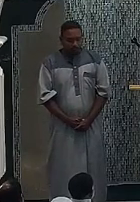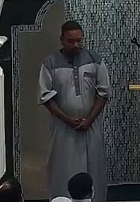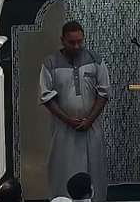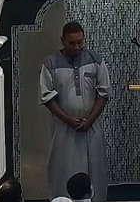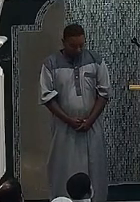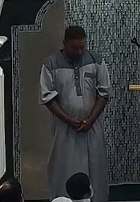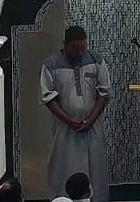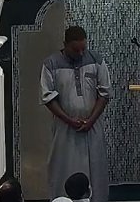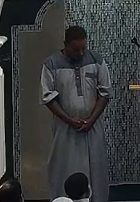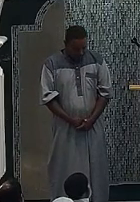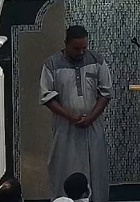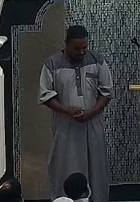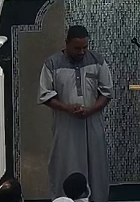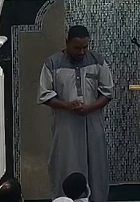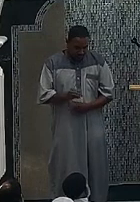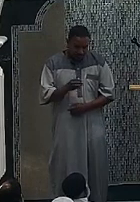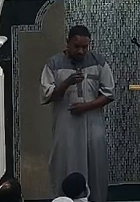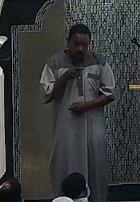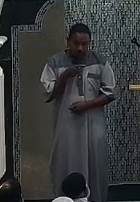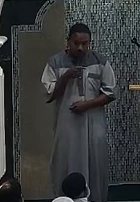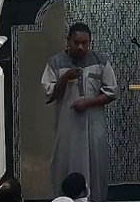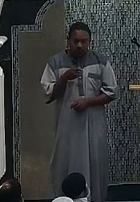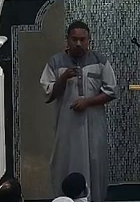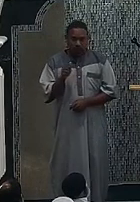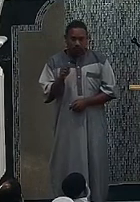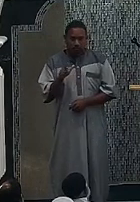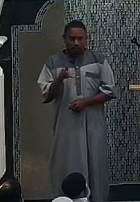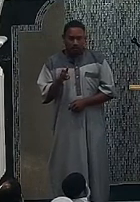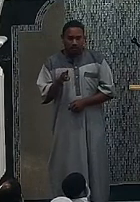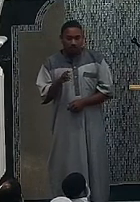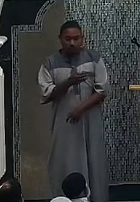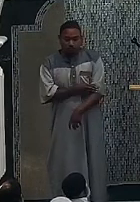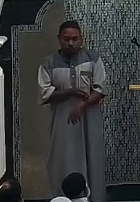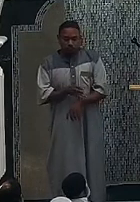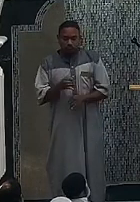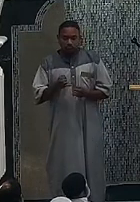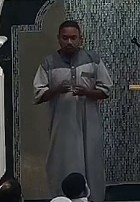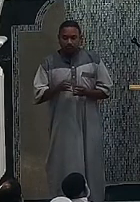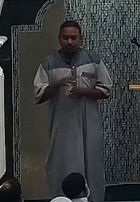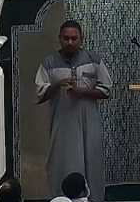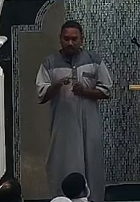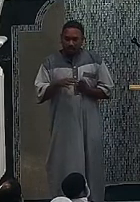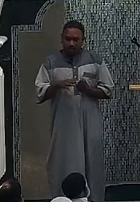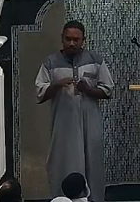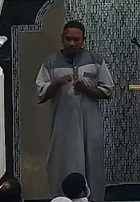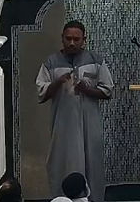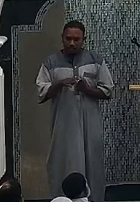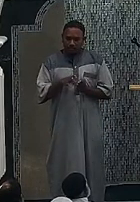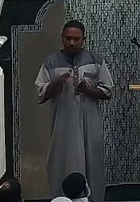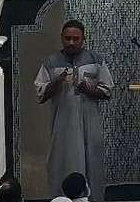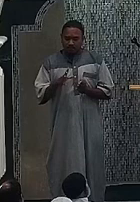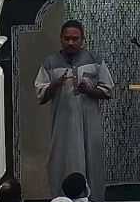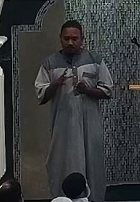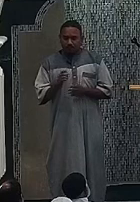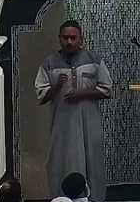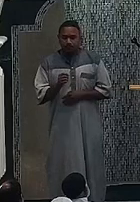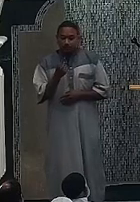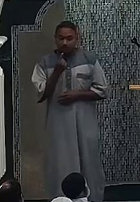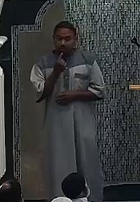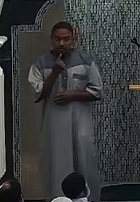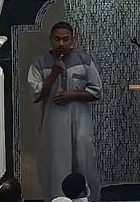we asked them, do you know who Allah is? They say, yes. I say, can you explain? Then they say,